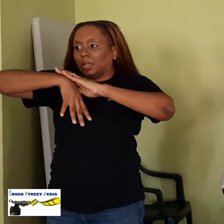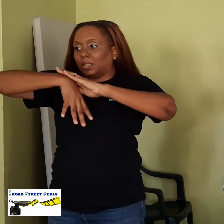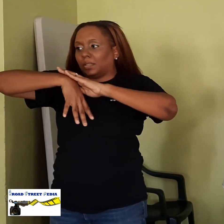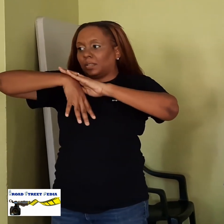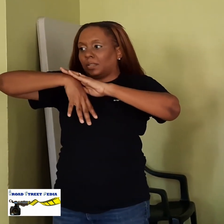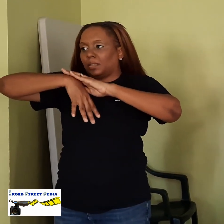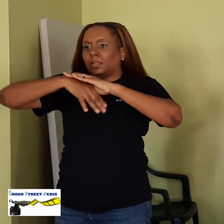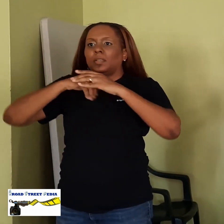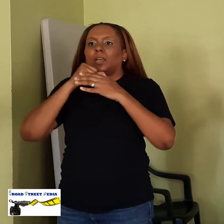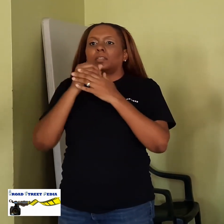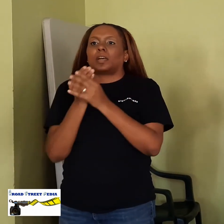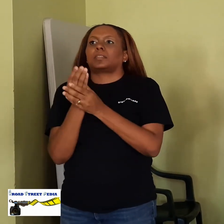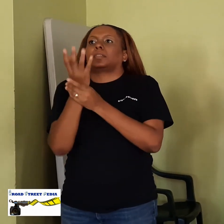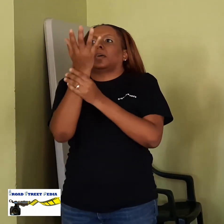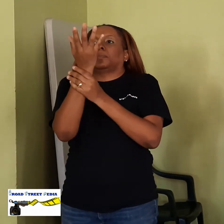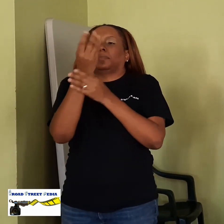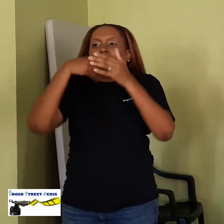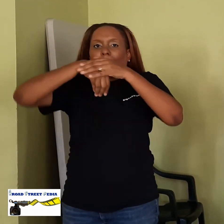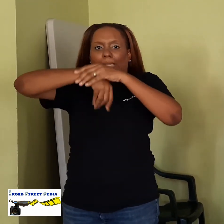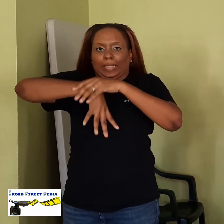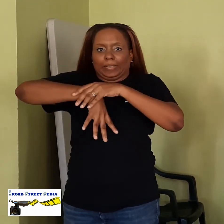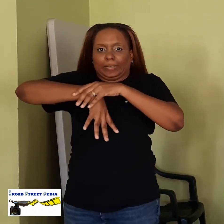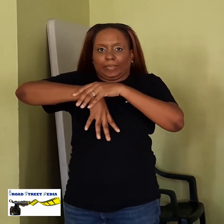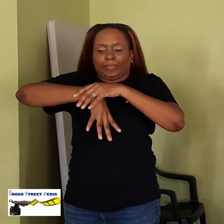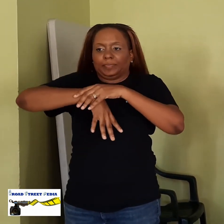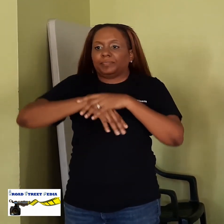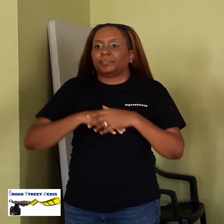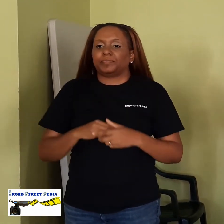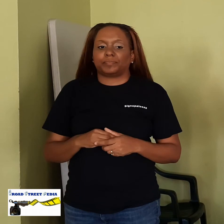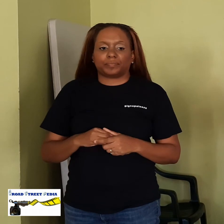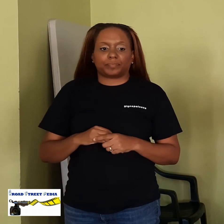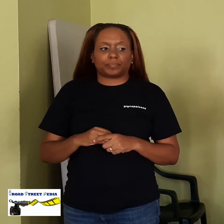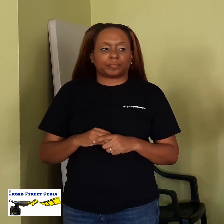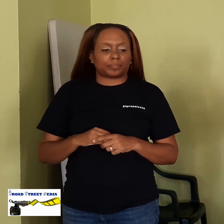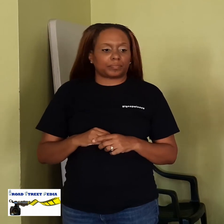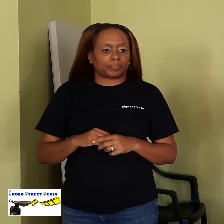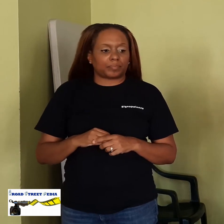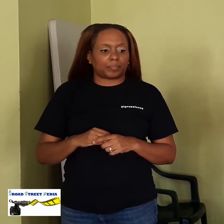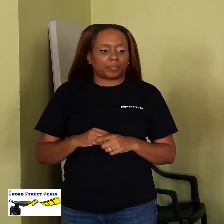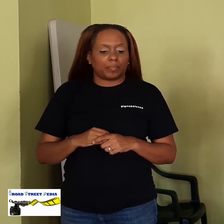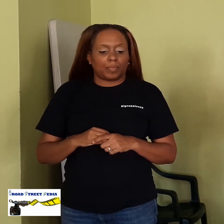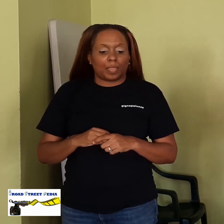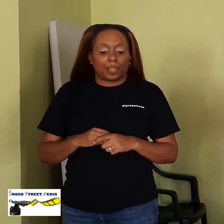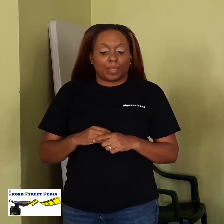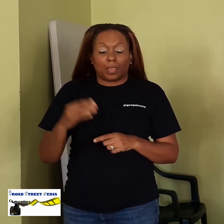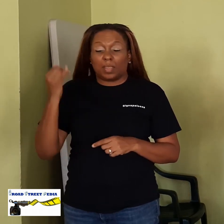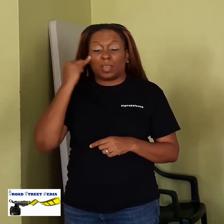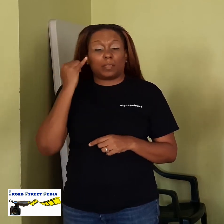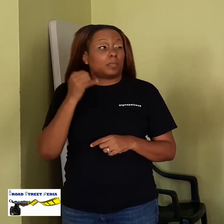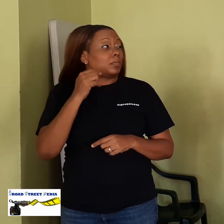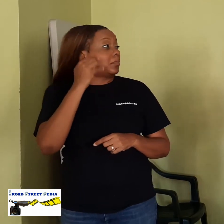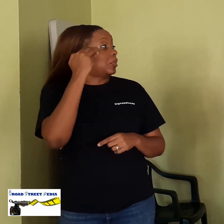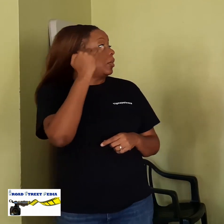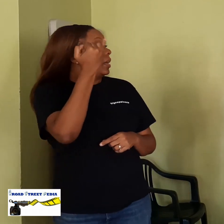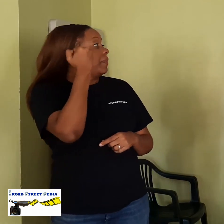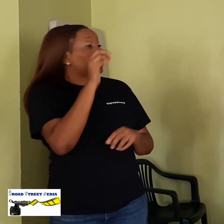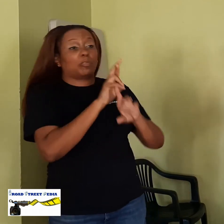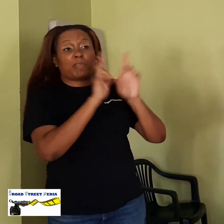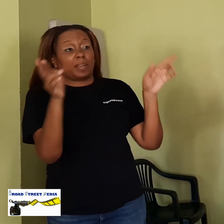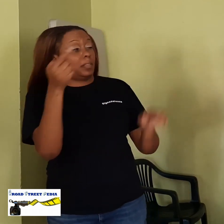And carrots, we normally will, to determine if a carrot is ready to be